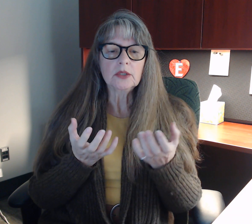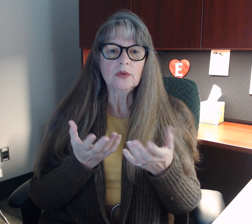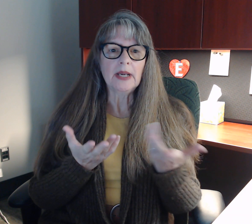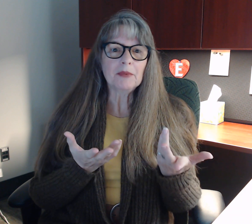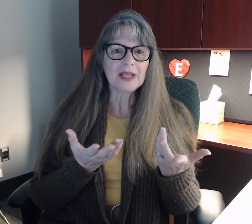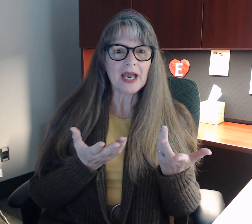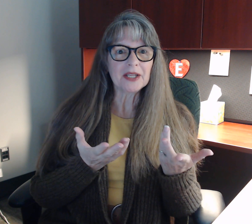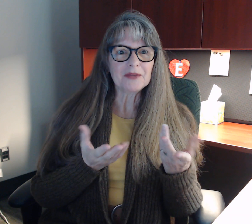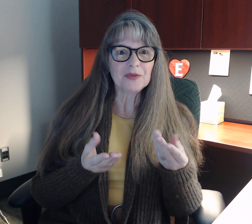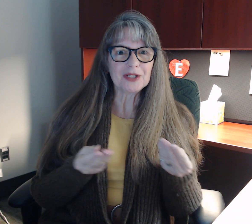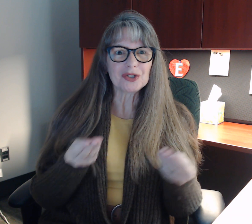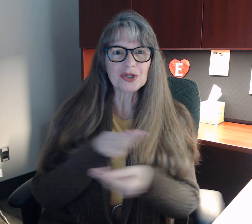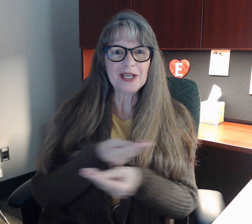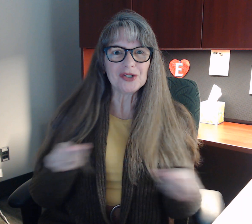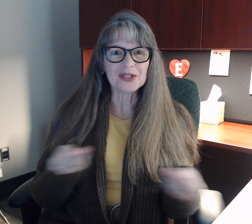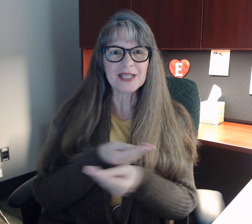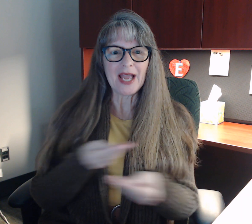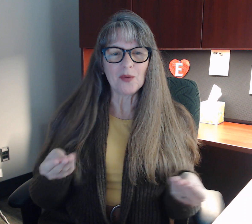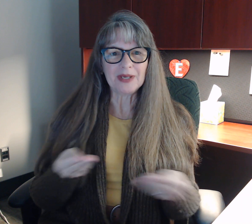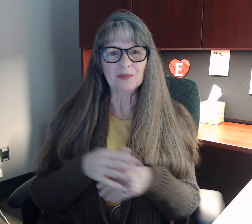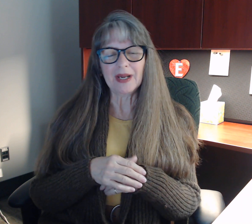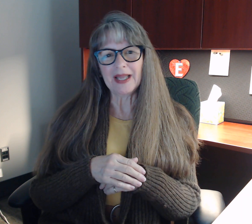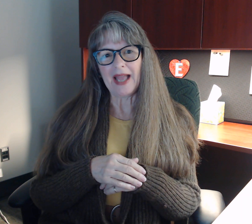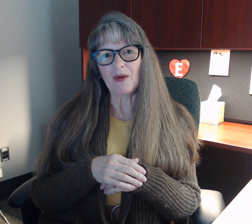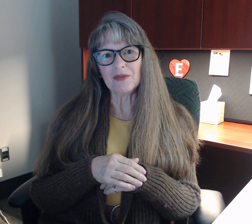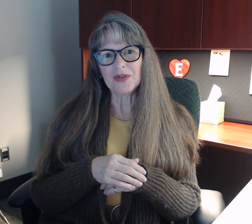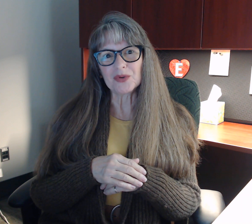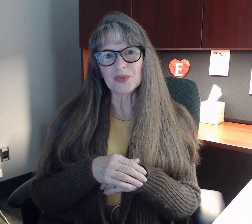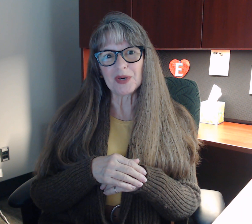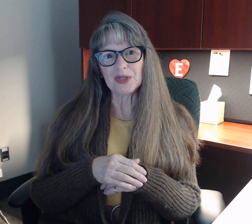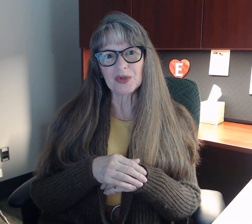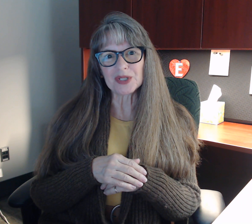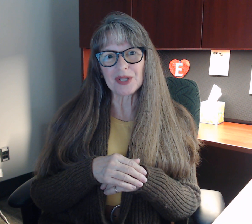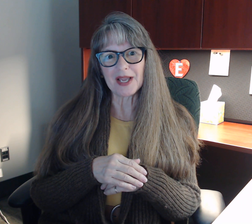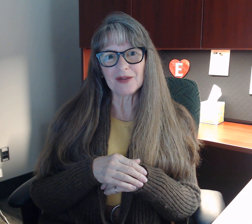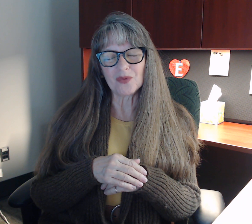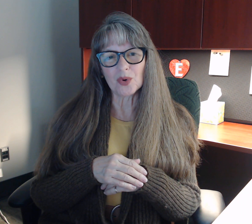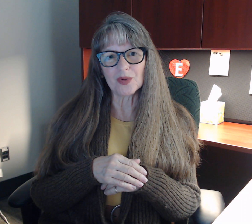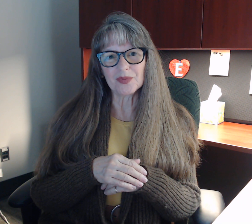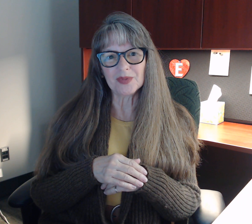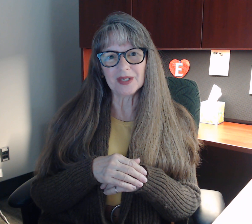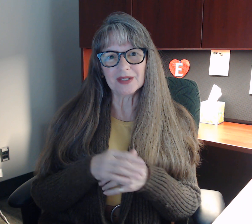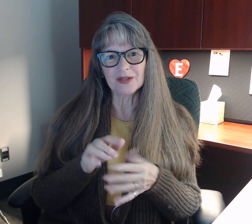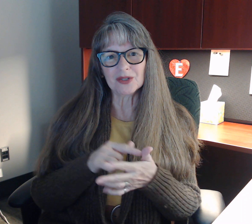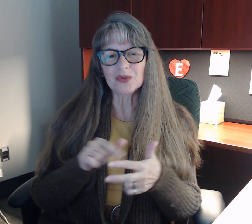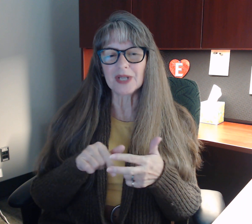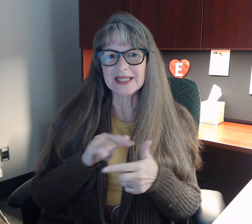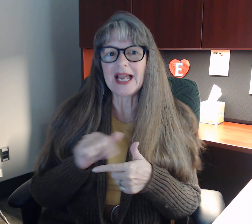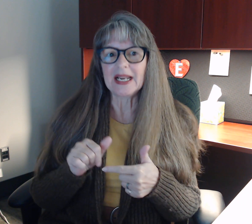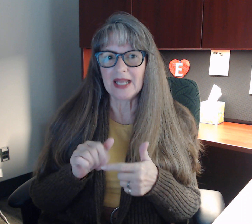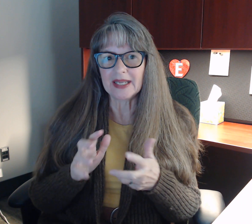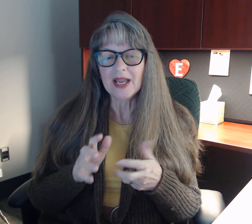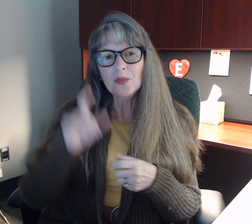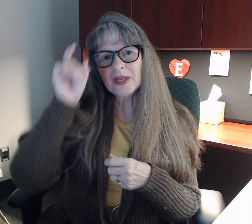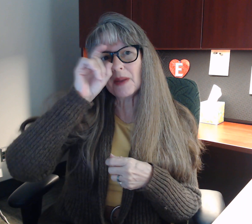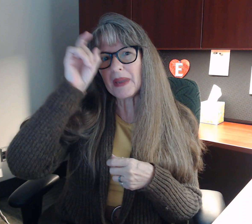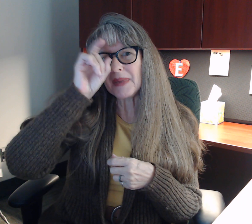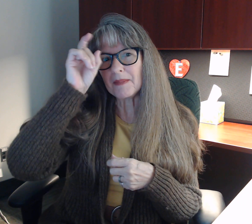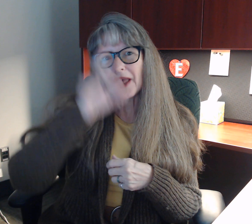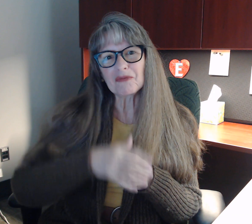and I'm going to kind of exchange and see how it feels, what it looks like for the two signs that I like. Maybe I might throw